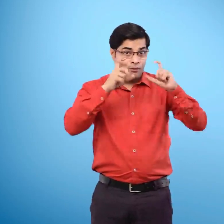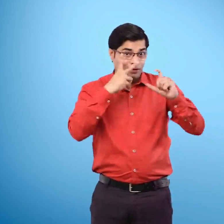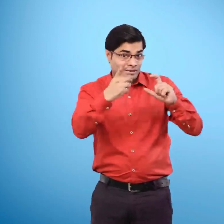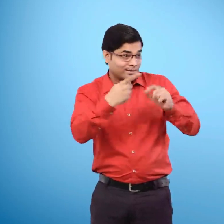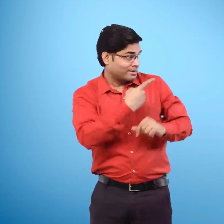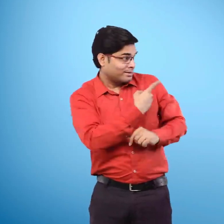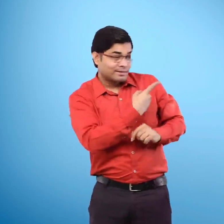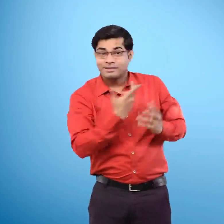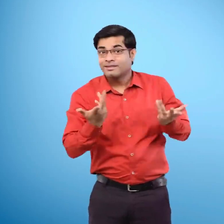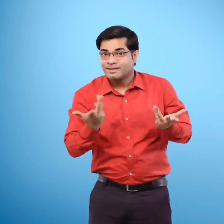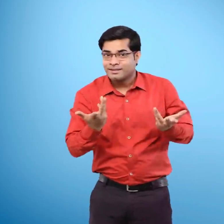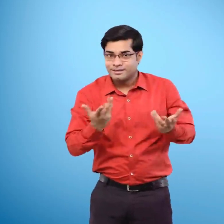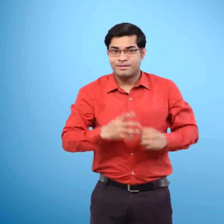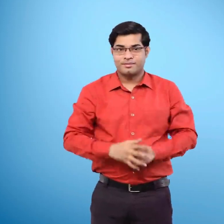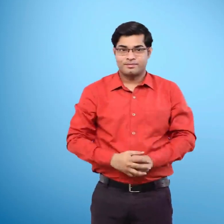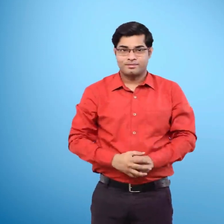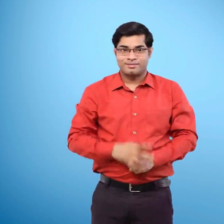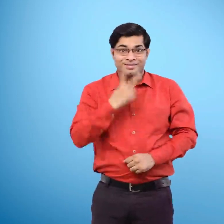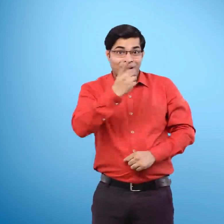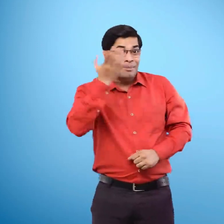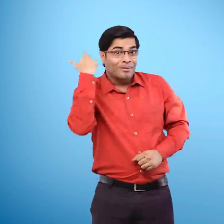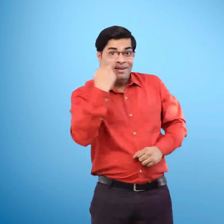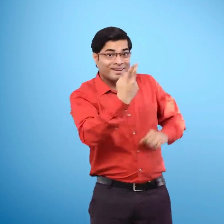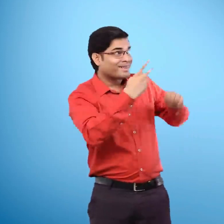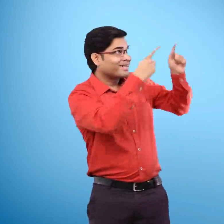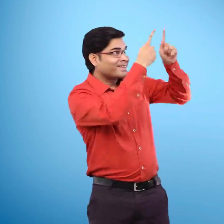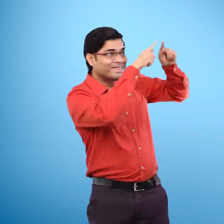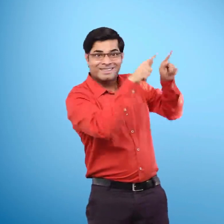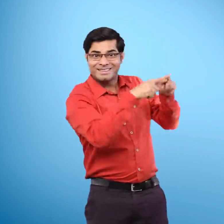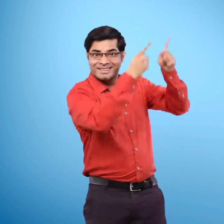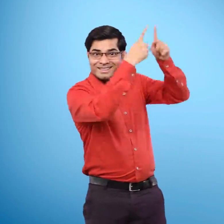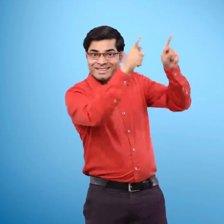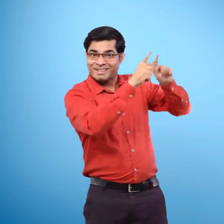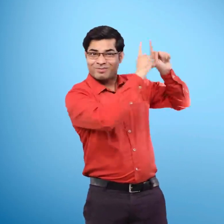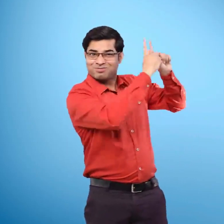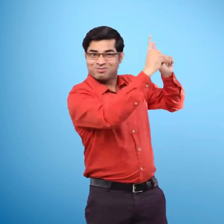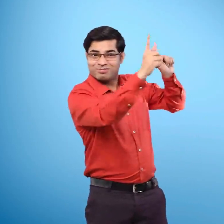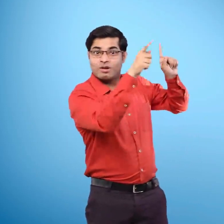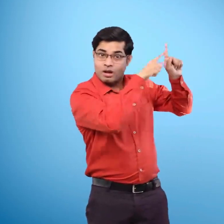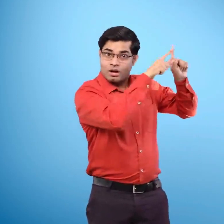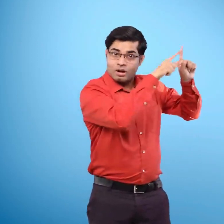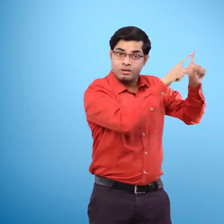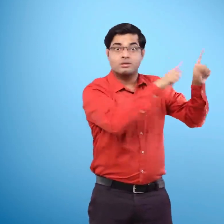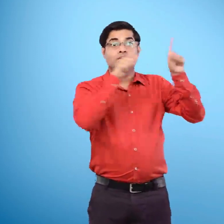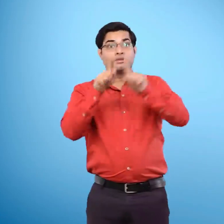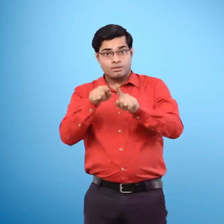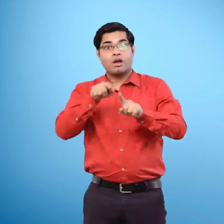The picture shows a window with grills using the same iron rod as in the park.